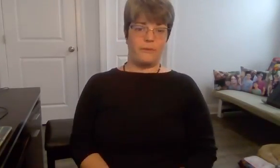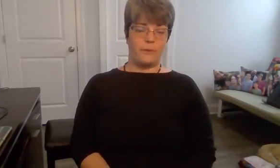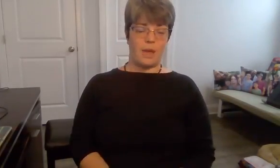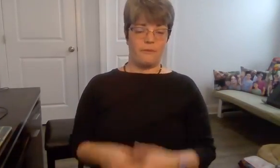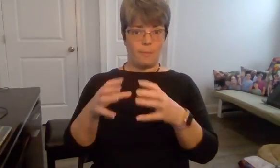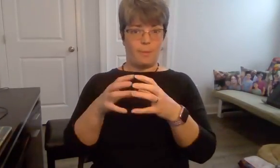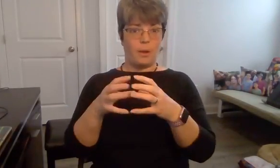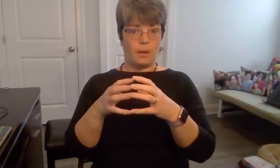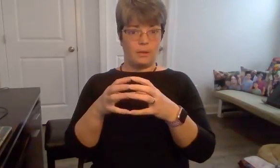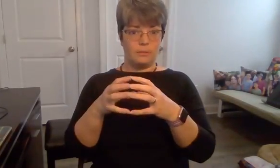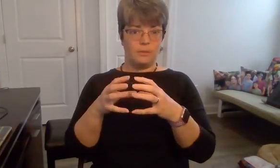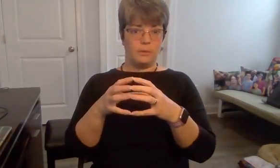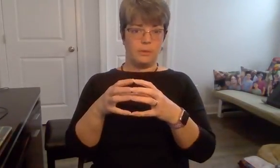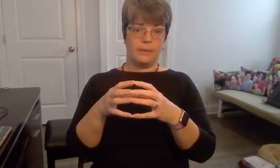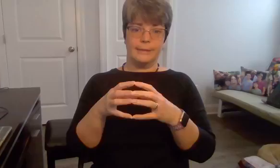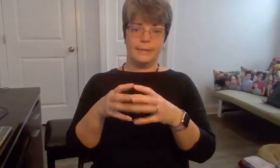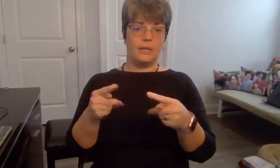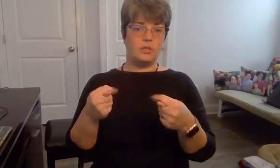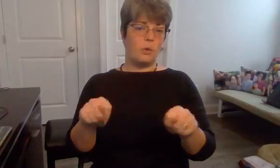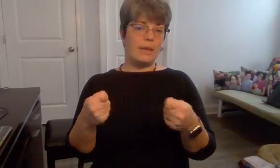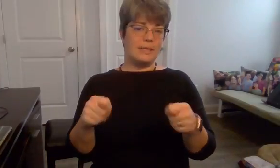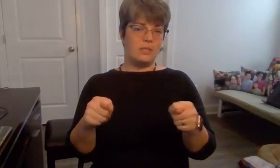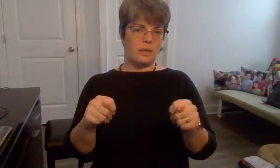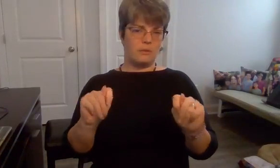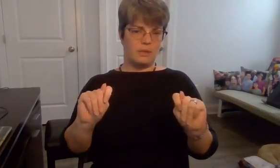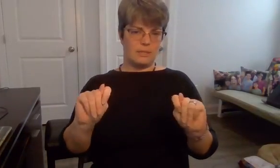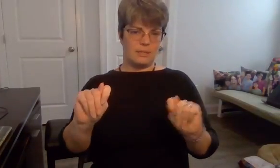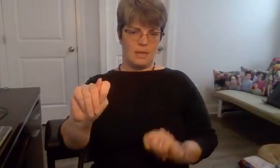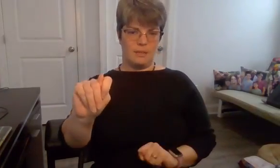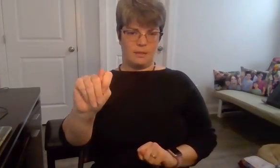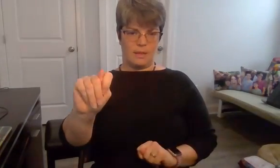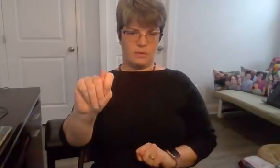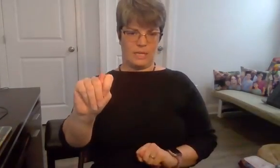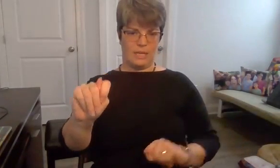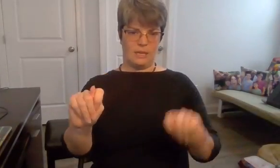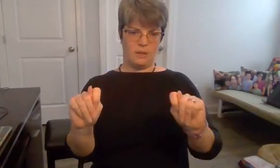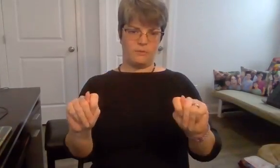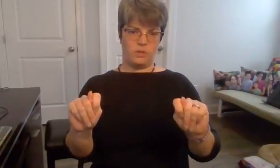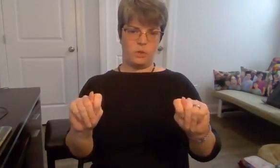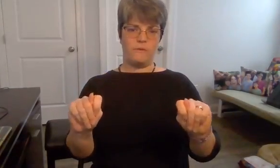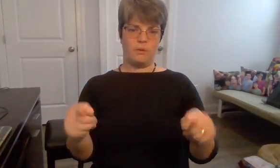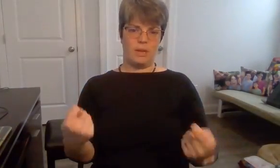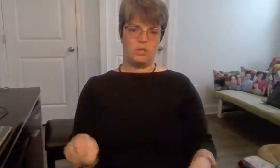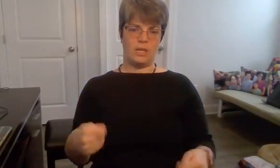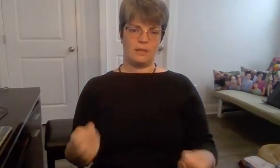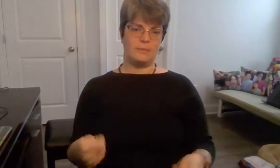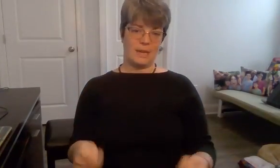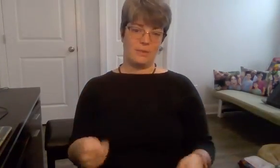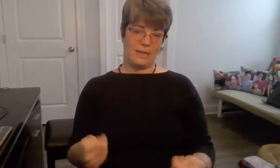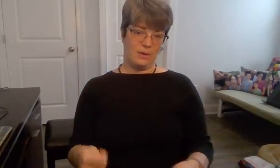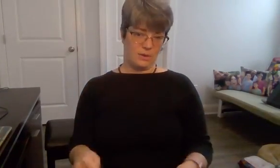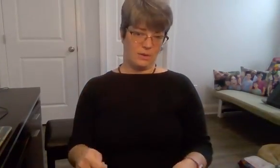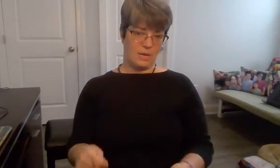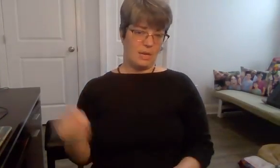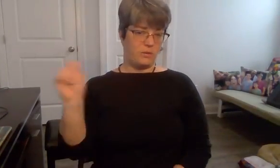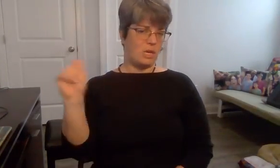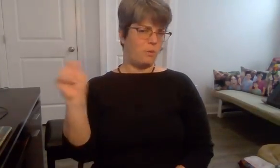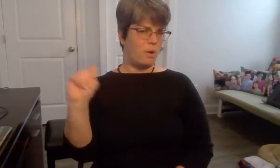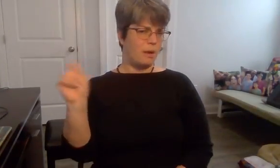you have, or a ball, or toys in general is the letter T, and you have 2 of them and you shake them down here. If you shake one up